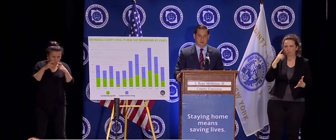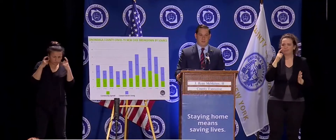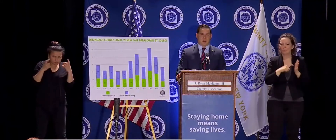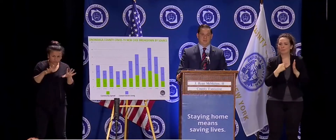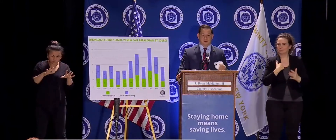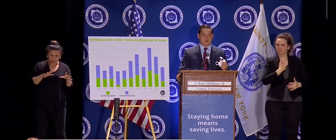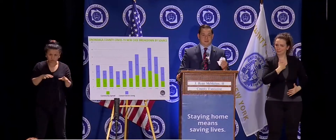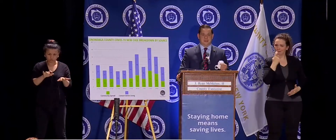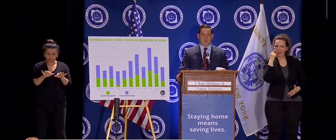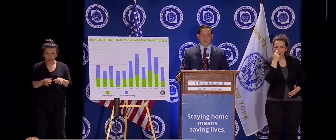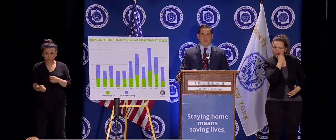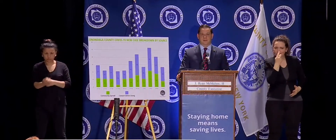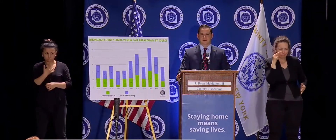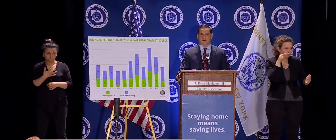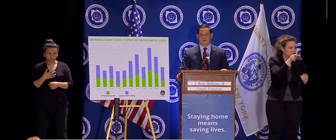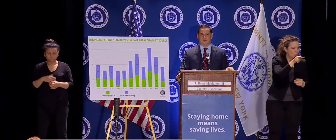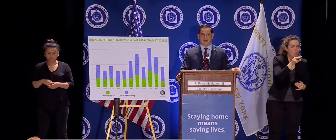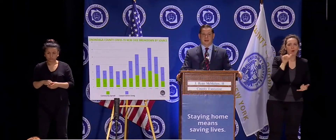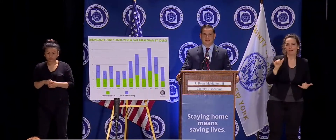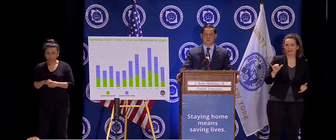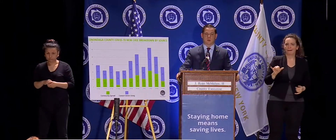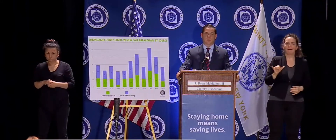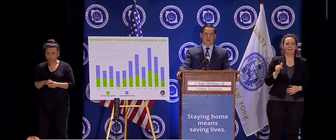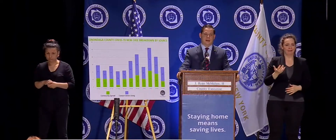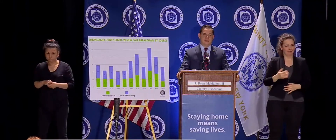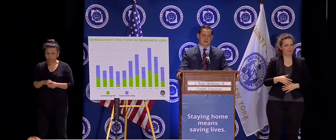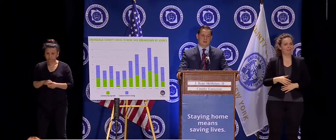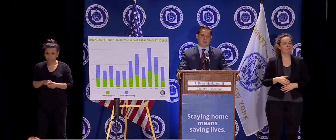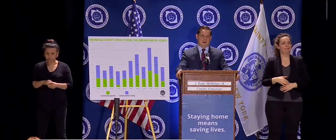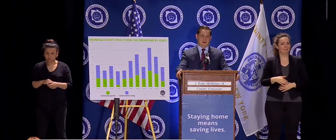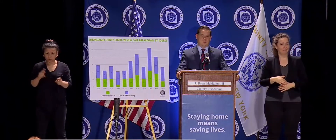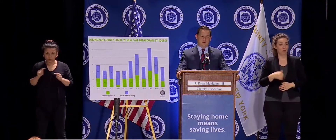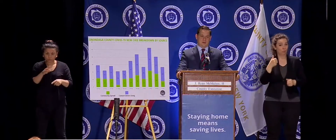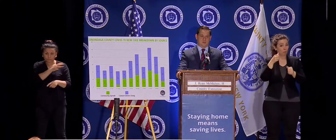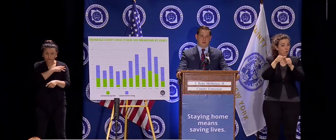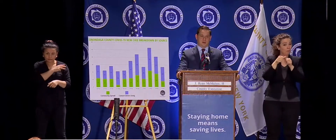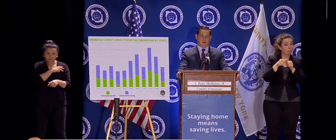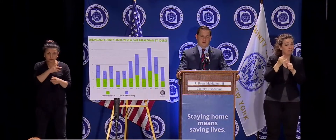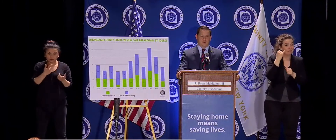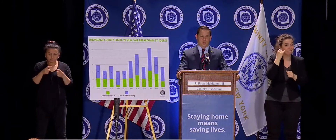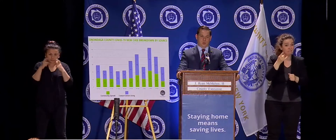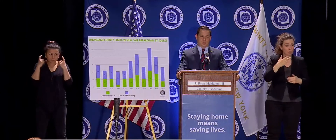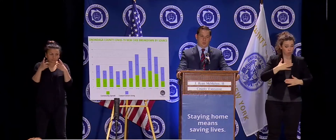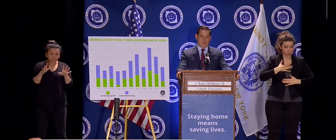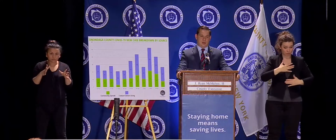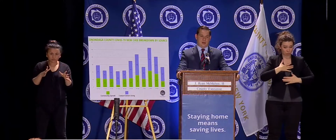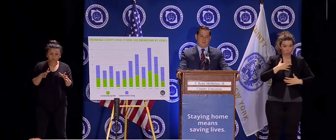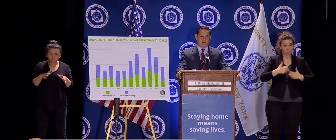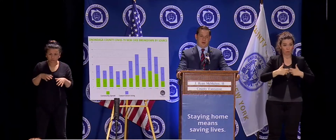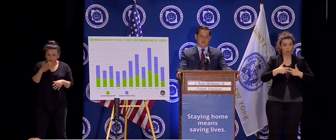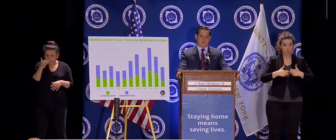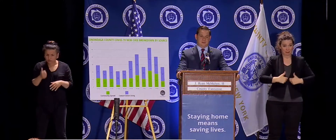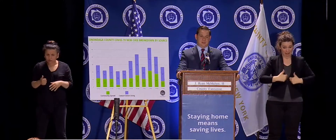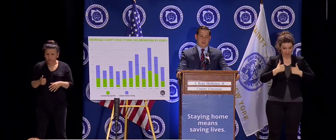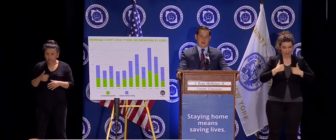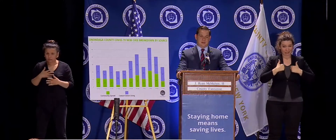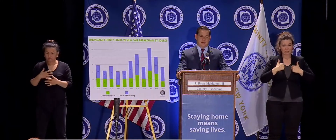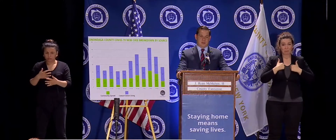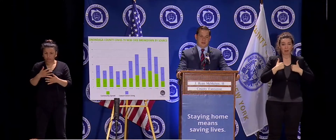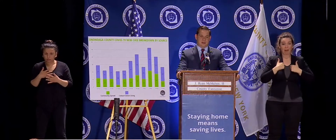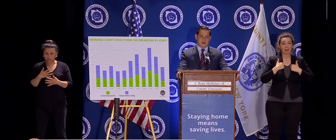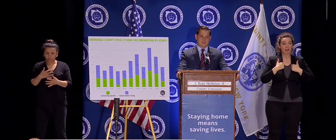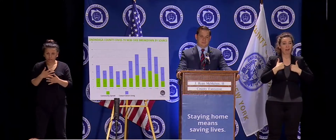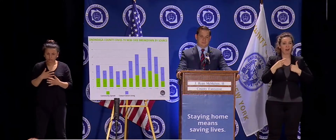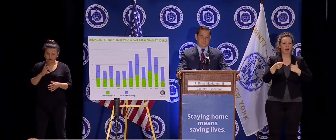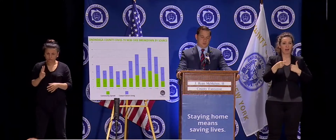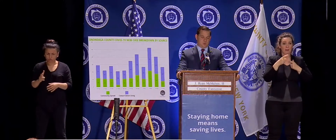respiratory problems, so they don't need to wear a mask if they have bad asthma or whatnot. I believe that was part of the governor's order. But, again, there's